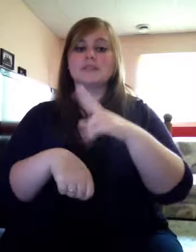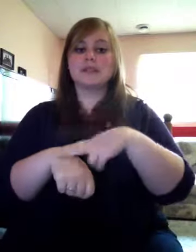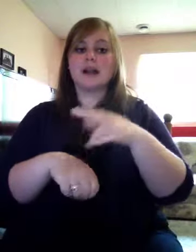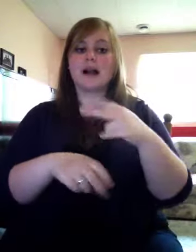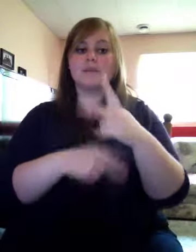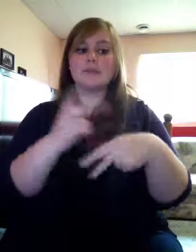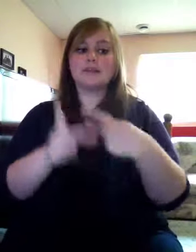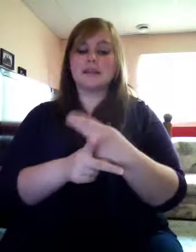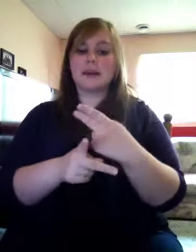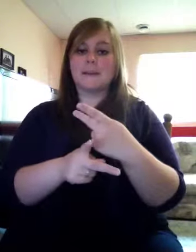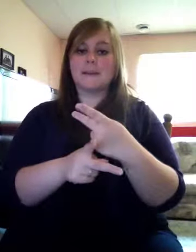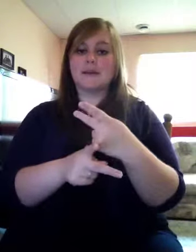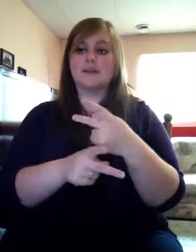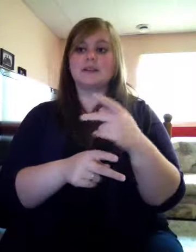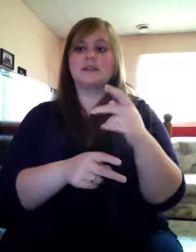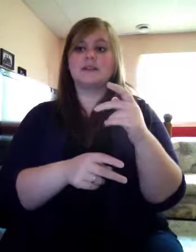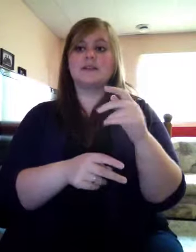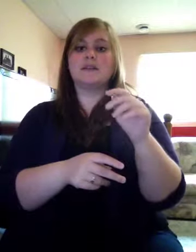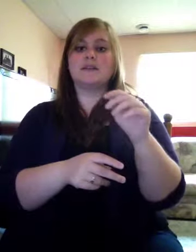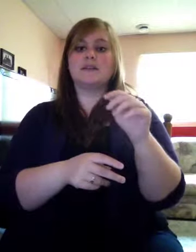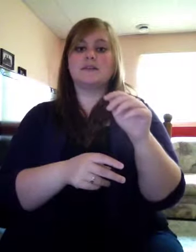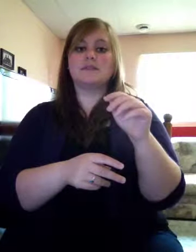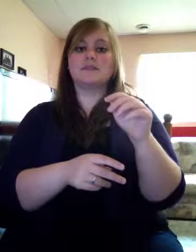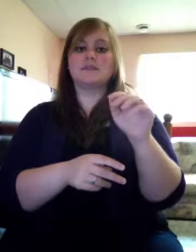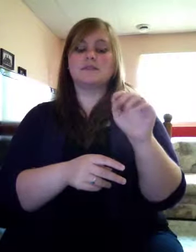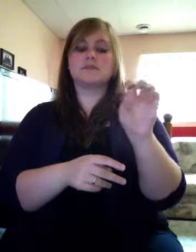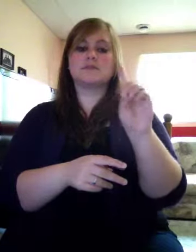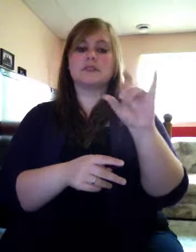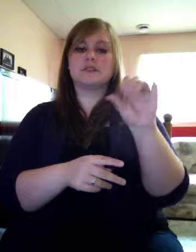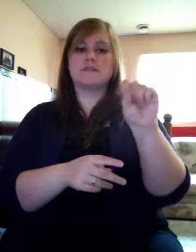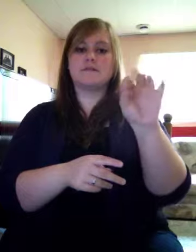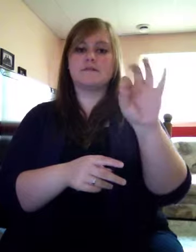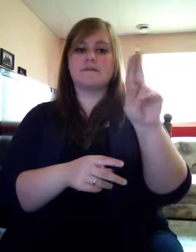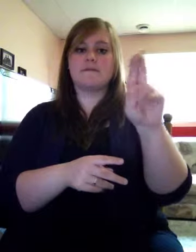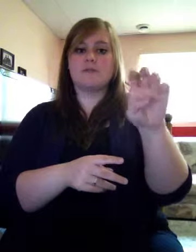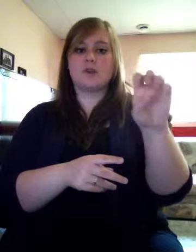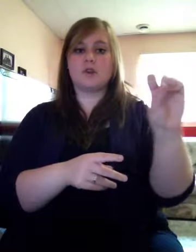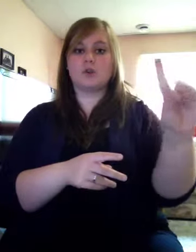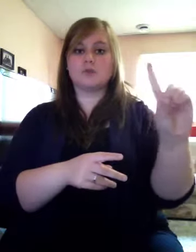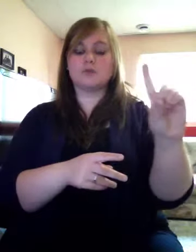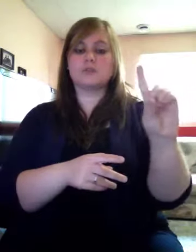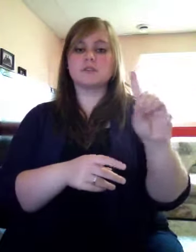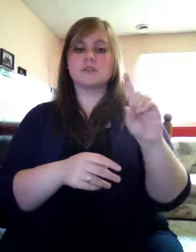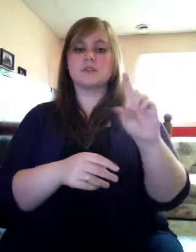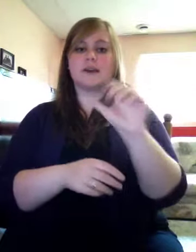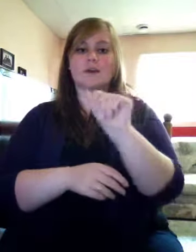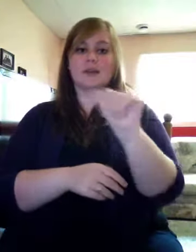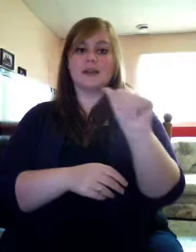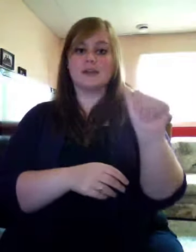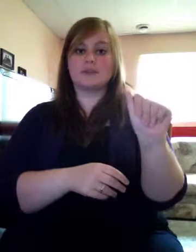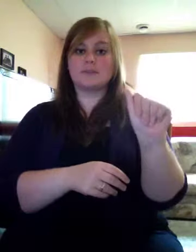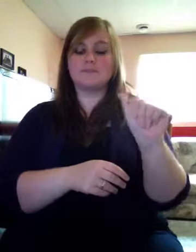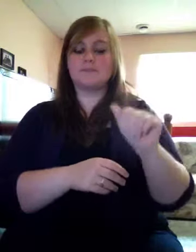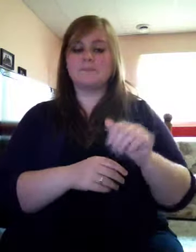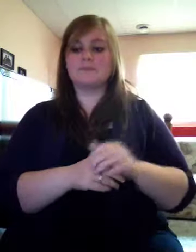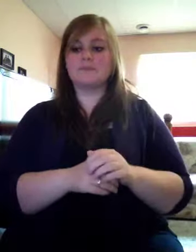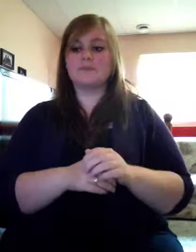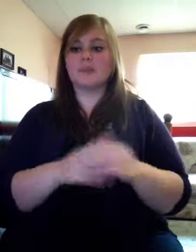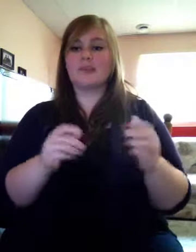or diffuse dilatation of the abdominal aorta. Remember that a AAA is defined as an aortic diameter greater than 3 centimeters.